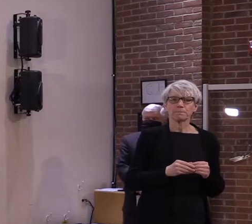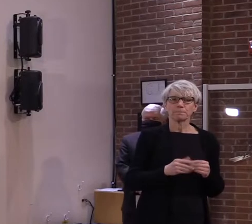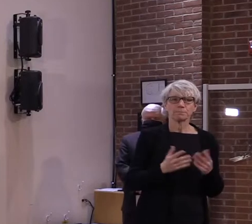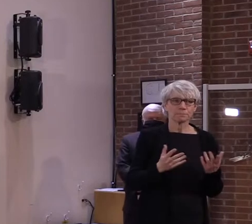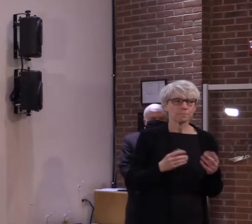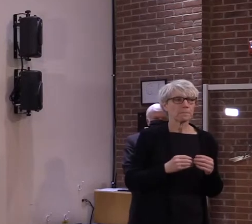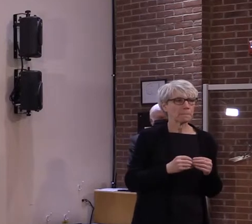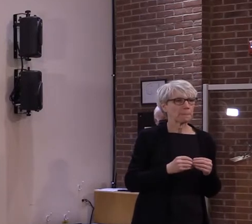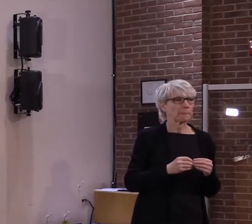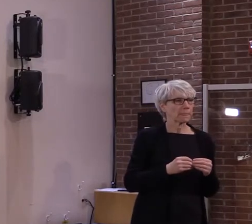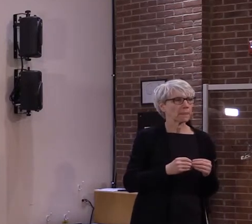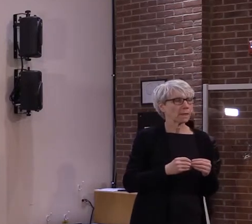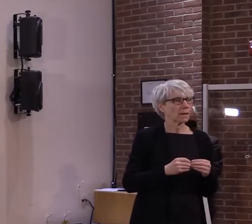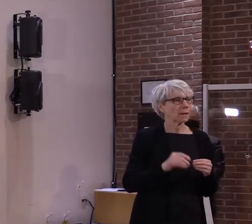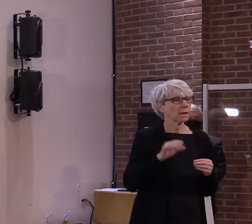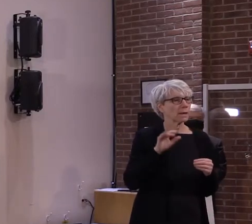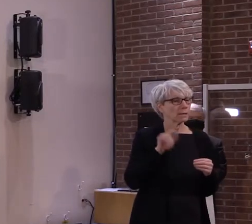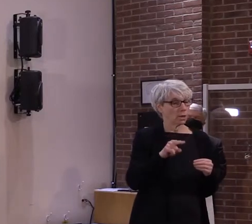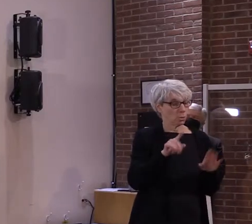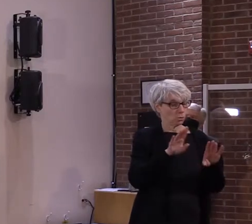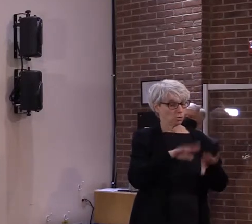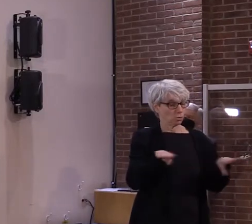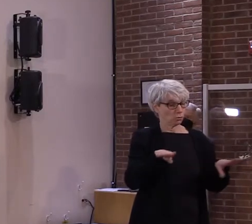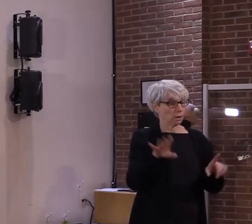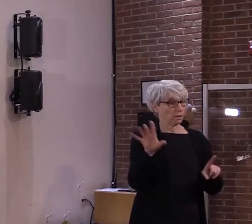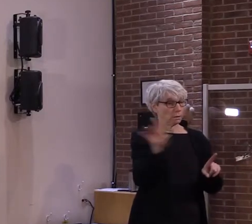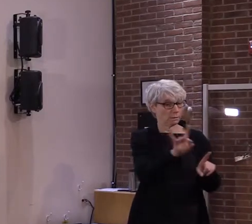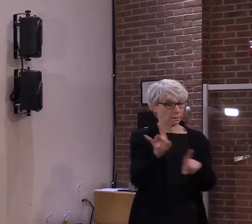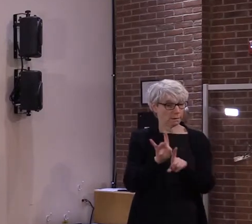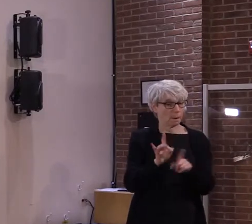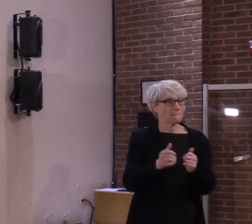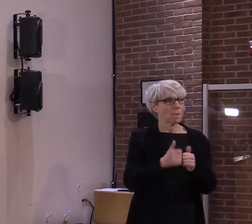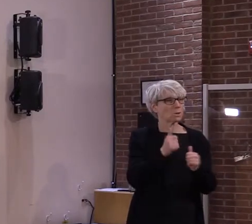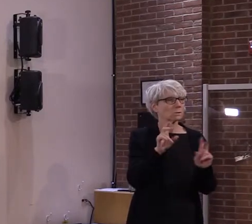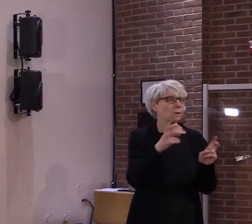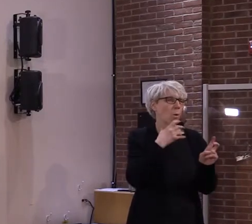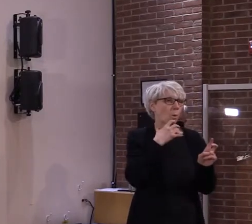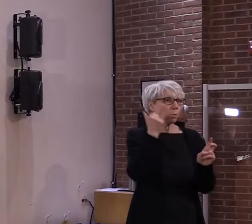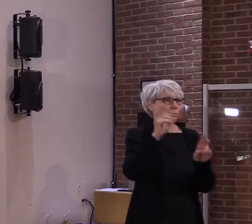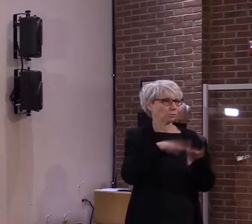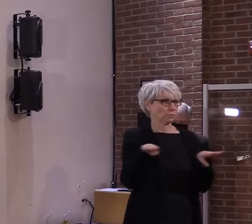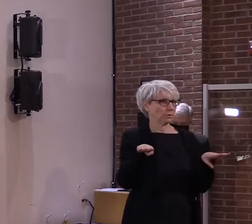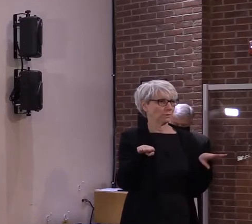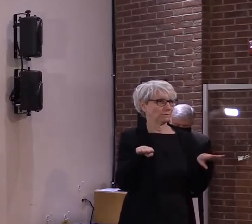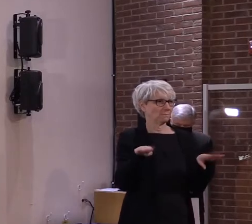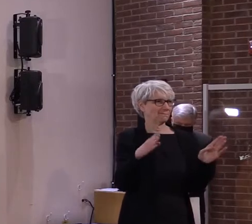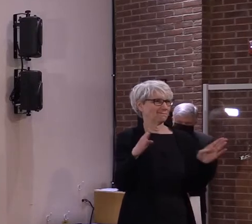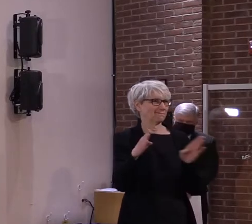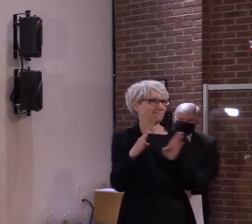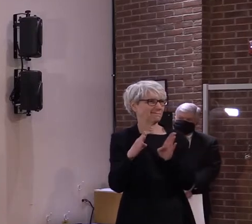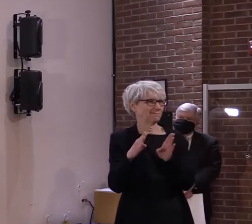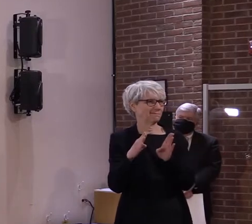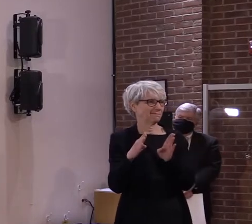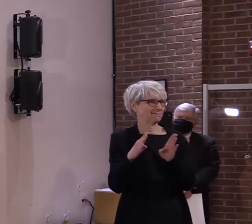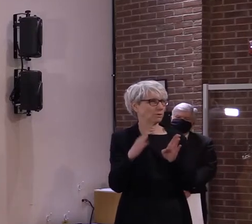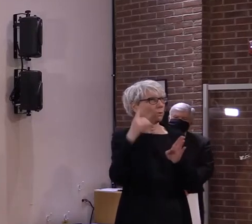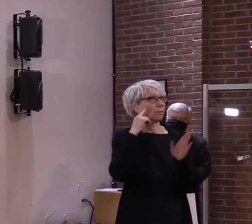a significant proportion of those are in older kids as opposed to the entire, you know, age one